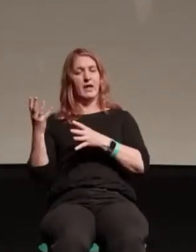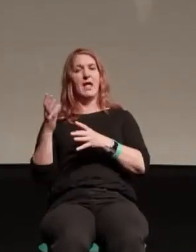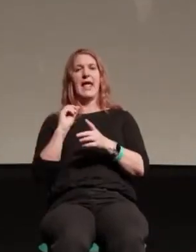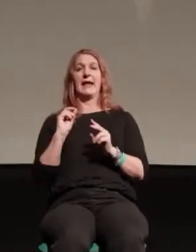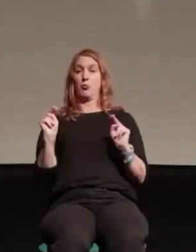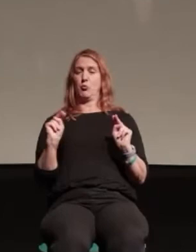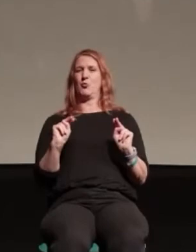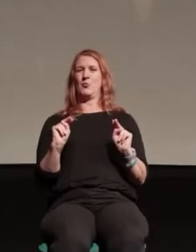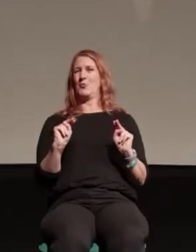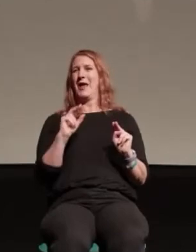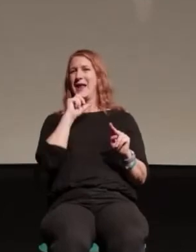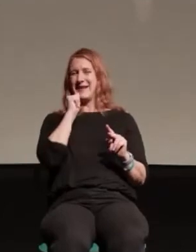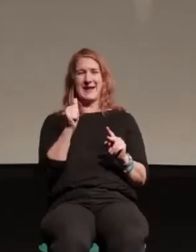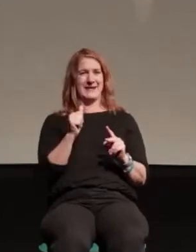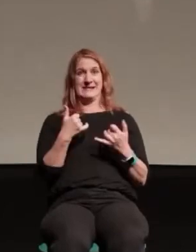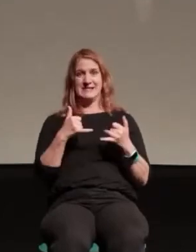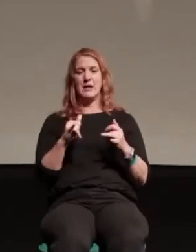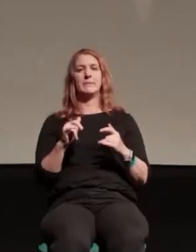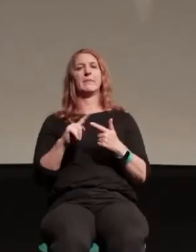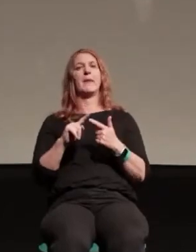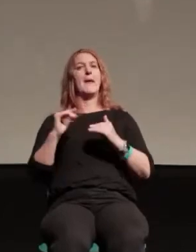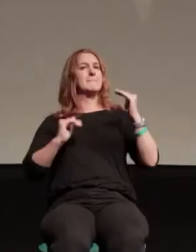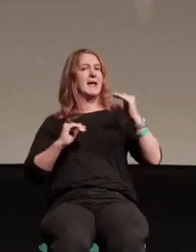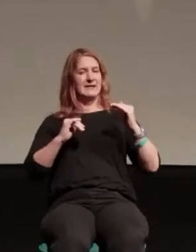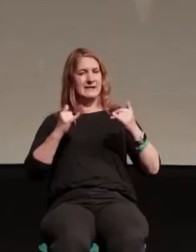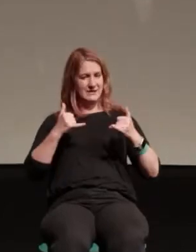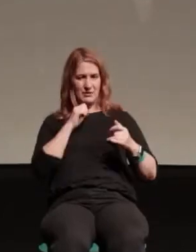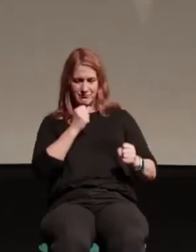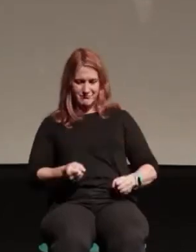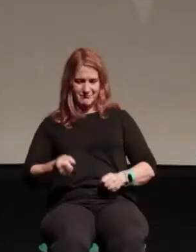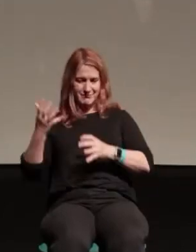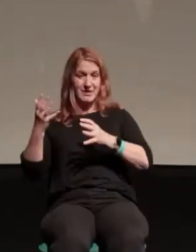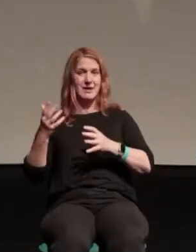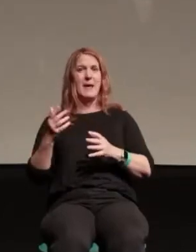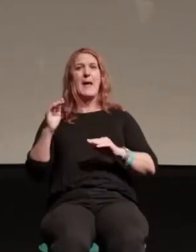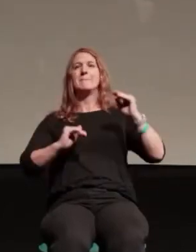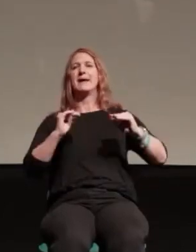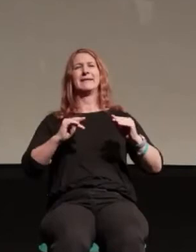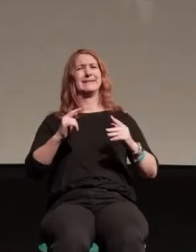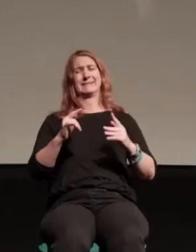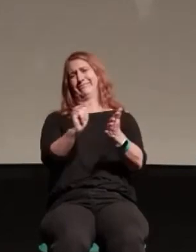is no longer one of our core principles. Balance is not. Objectivity is nonsense. There is no such thing.